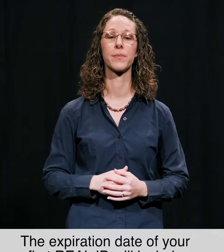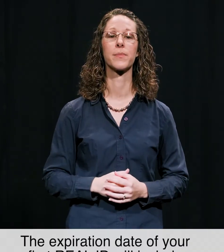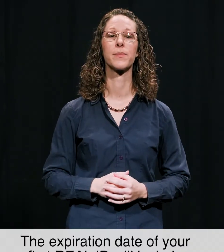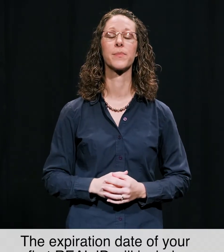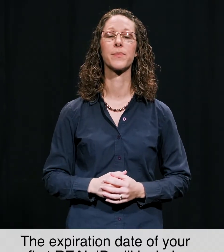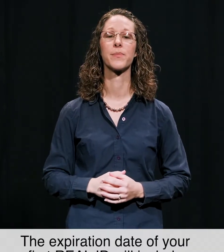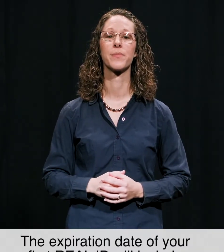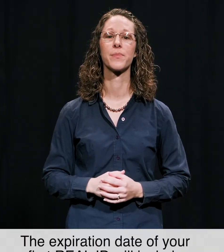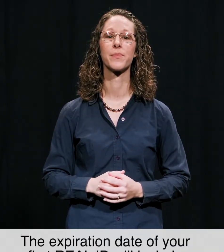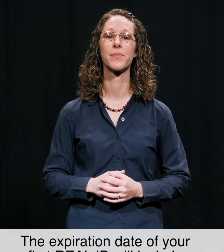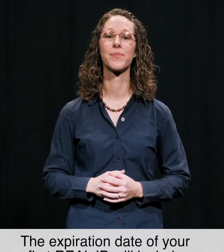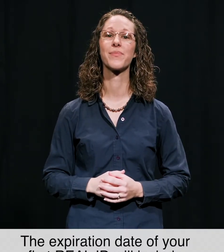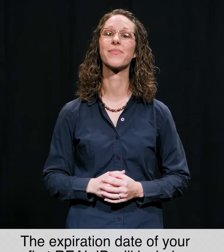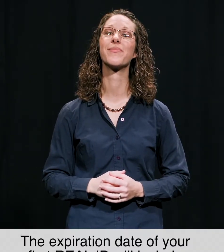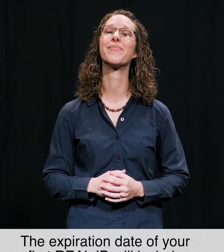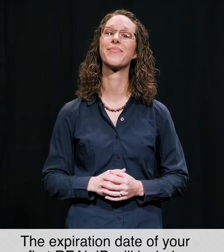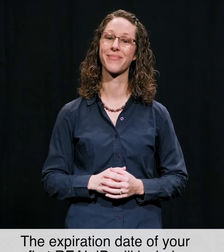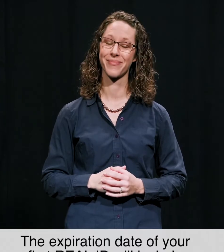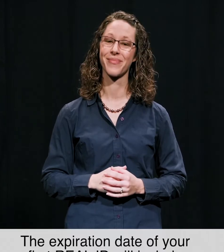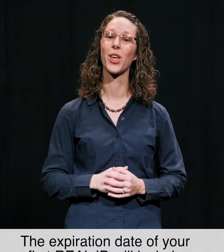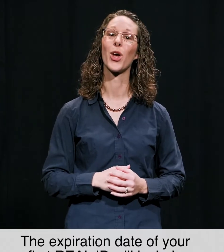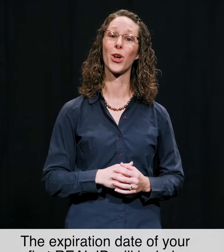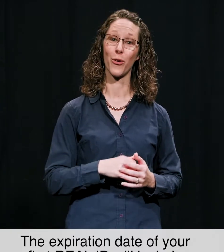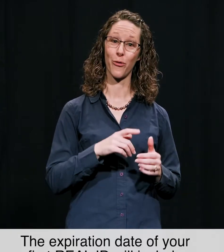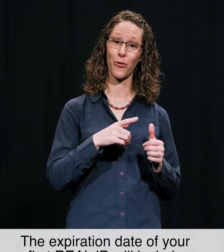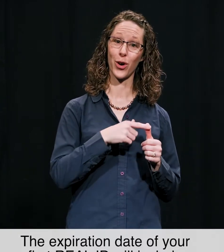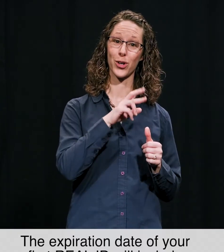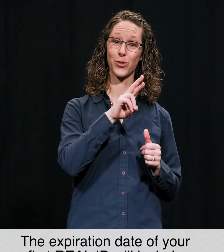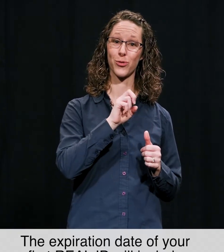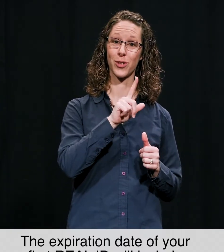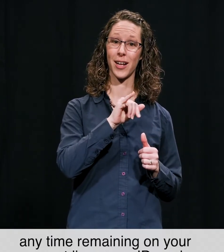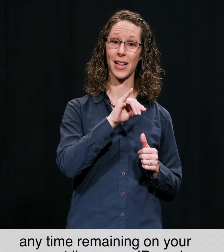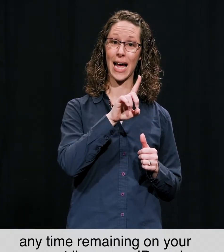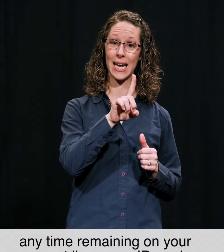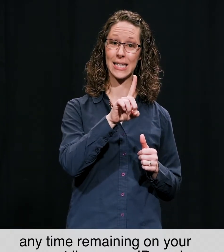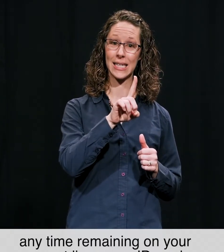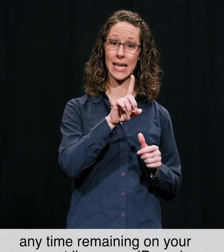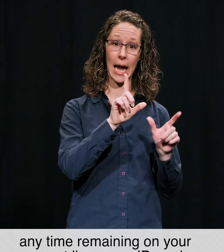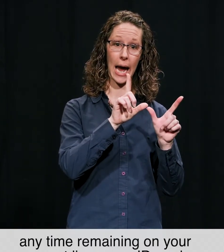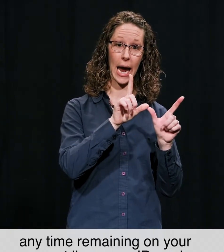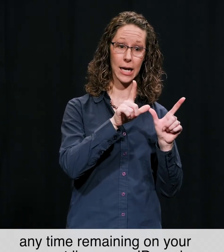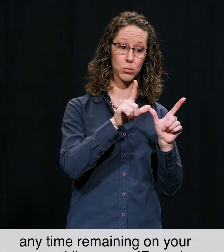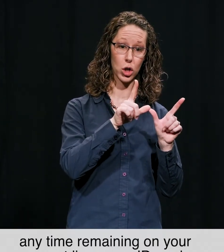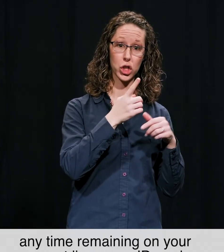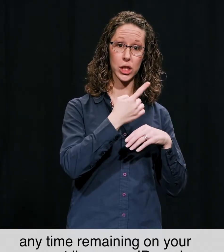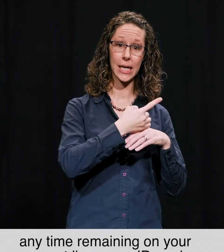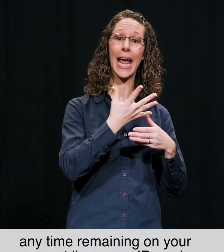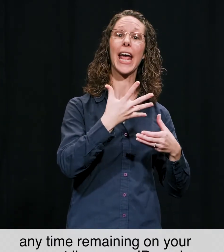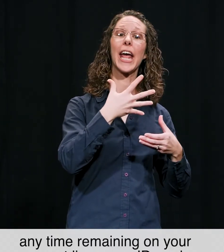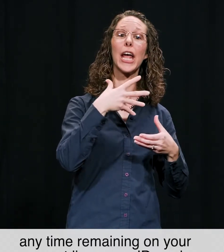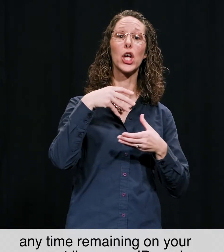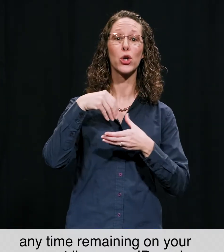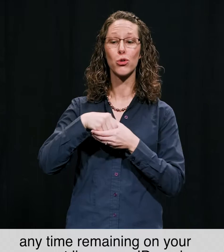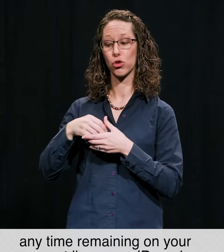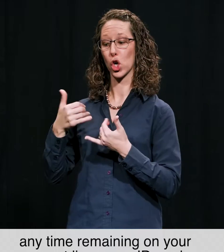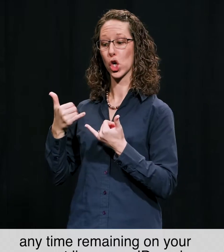The expiration date of your first Real ID will include any time remaining on your current license or ID